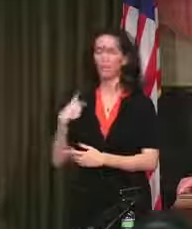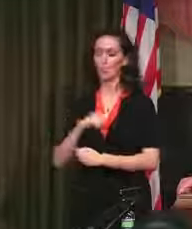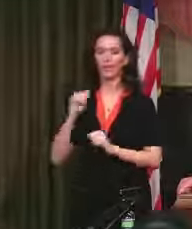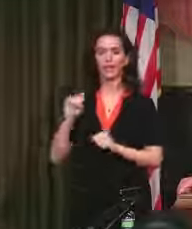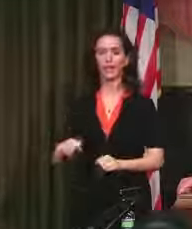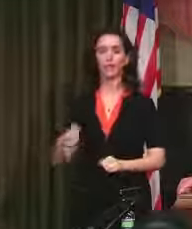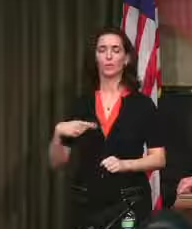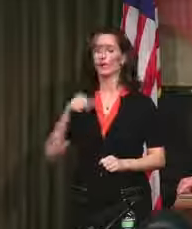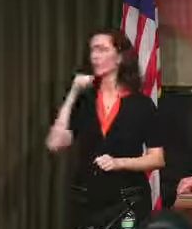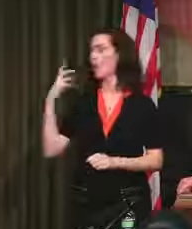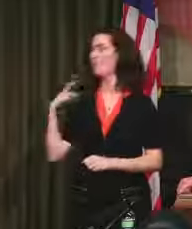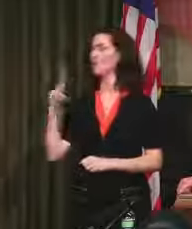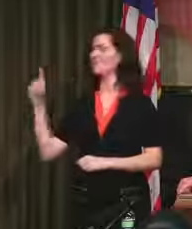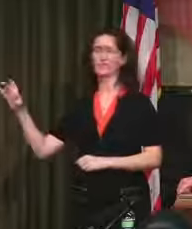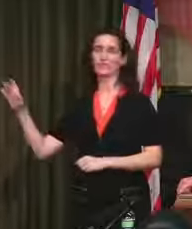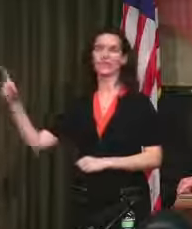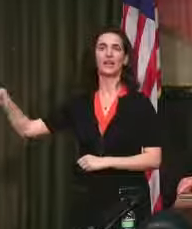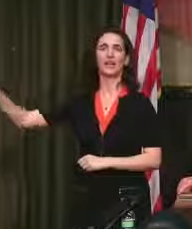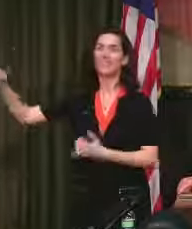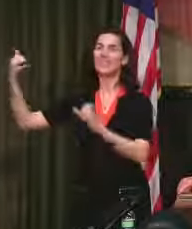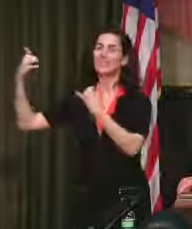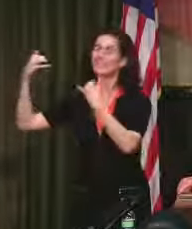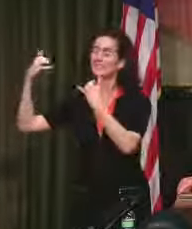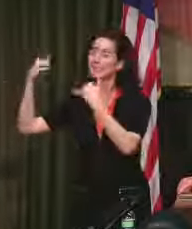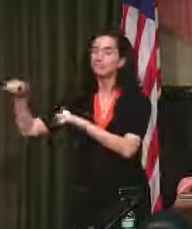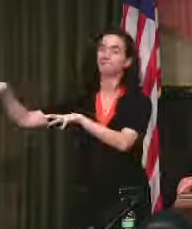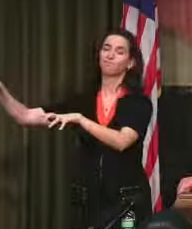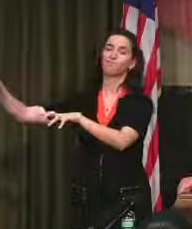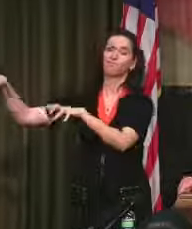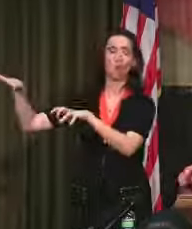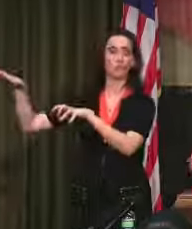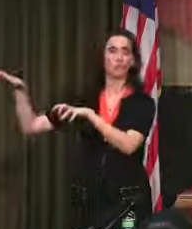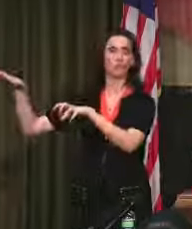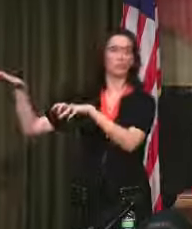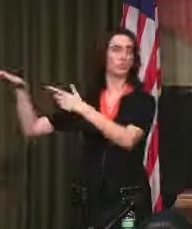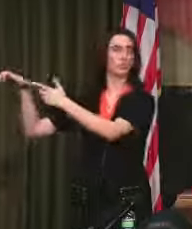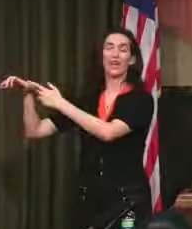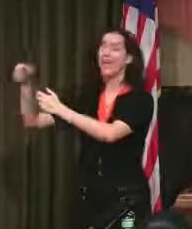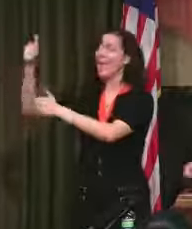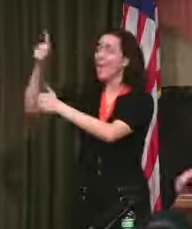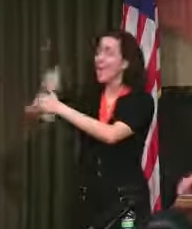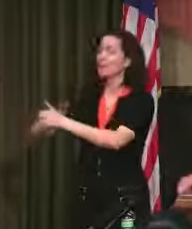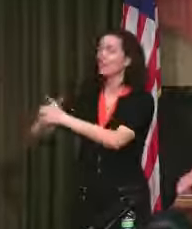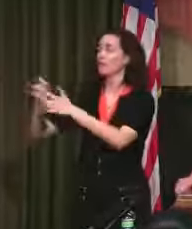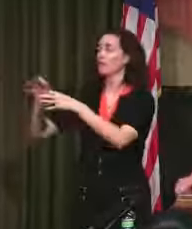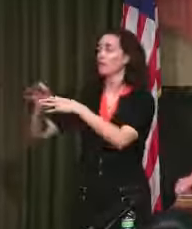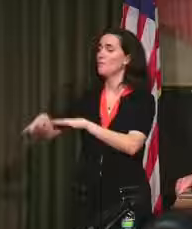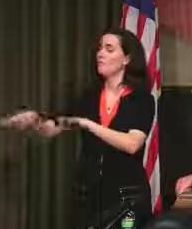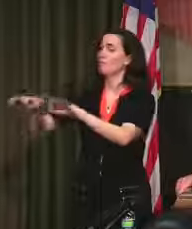not Washington, D.C., where they are still paralyzed by dysfunction on every major